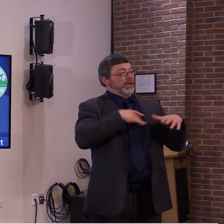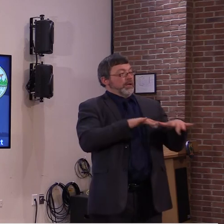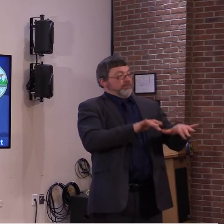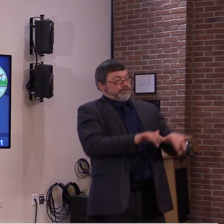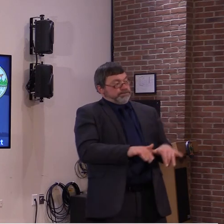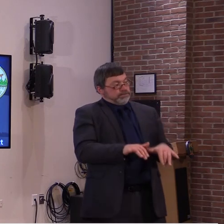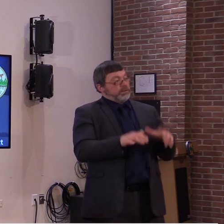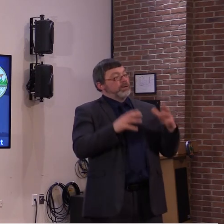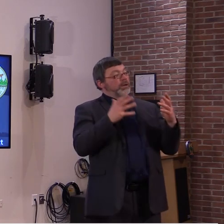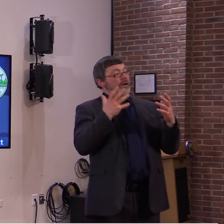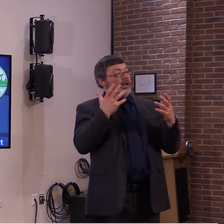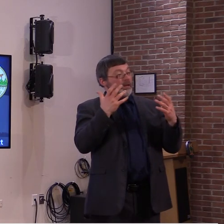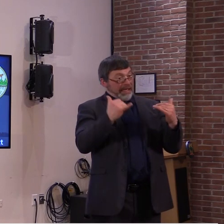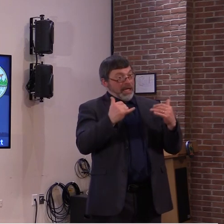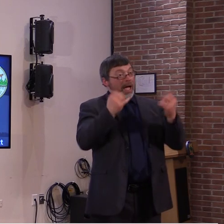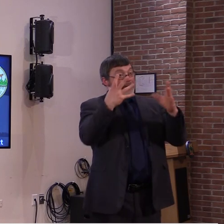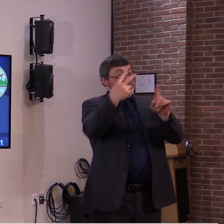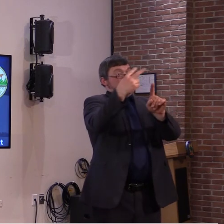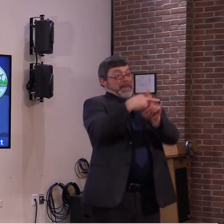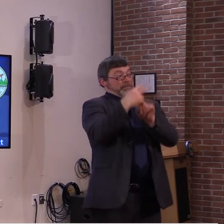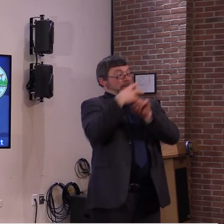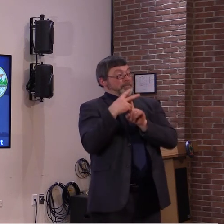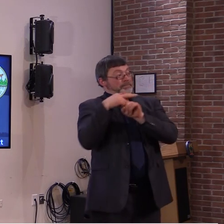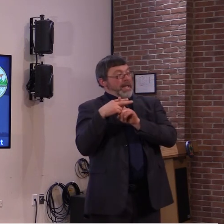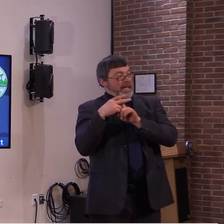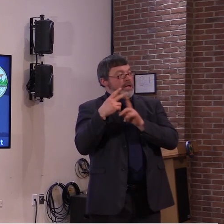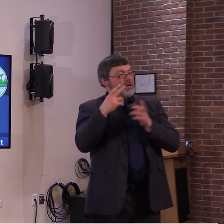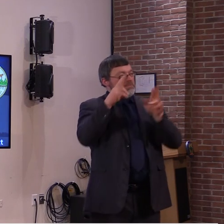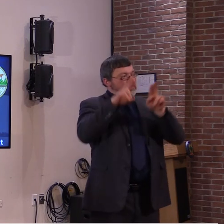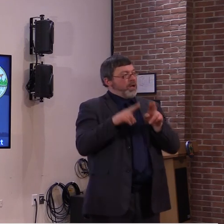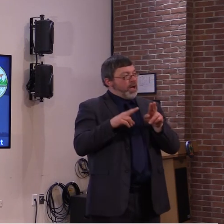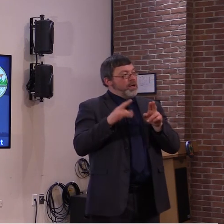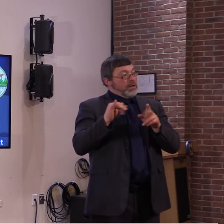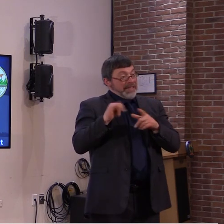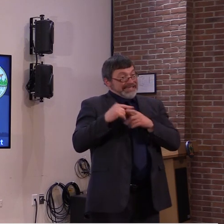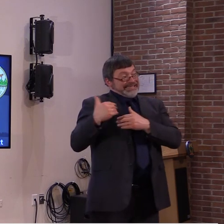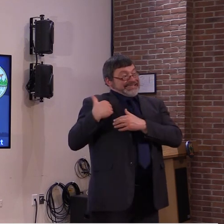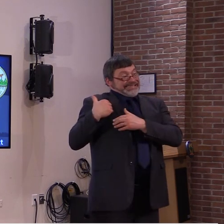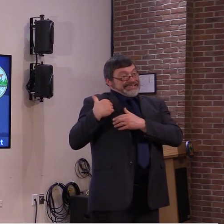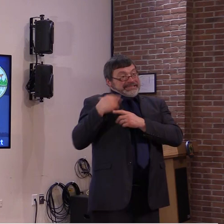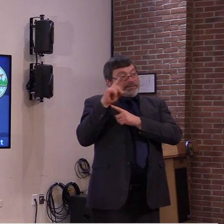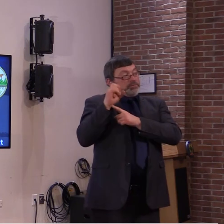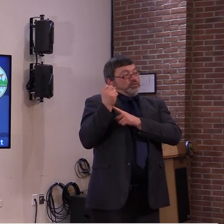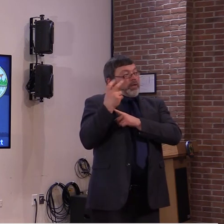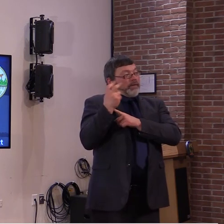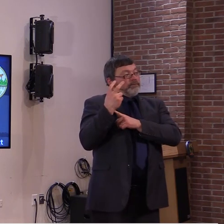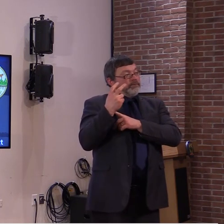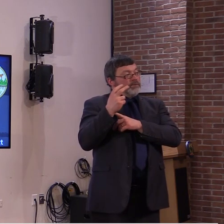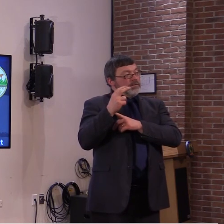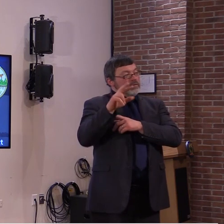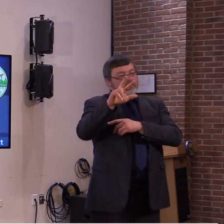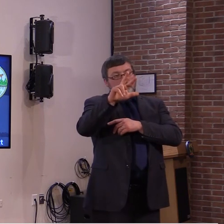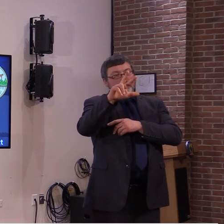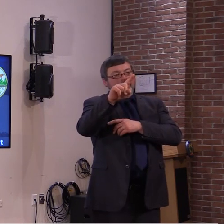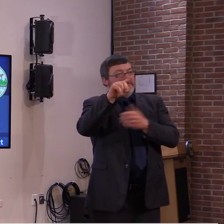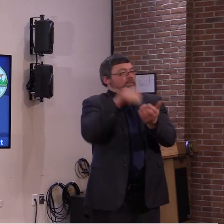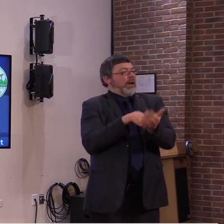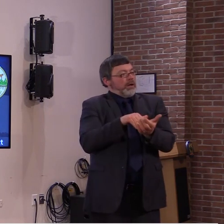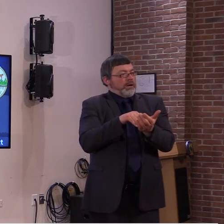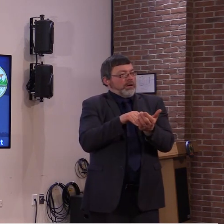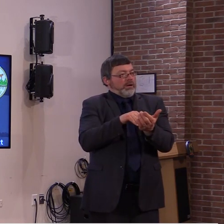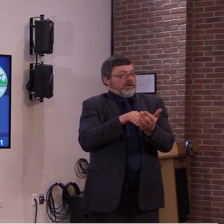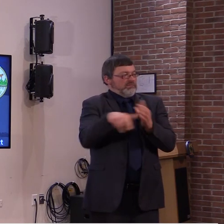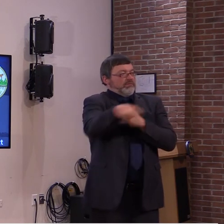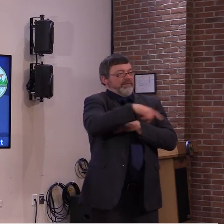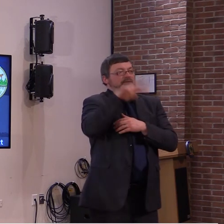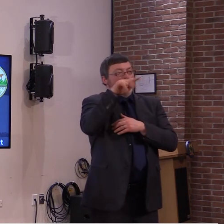If that number were to stay the same, it's about 31,000 if you combine all the programs together.